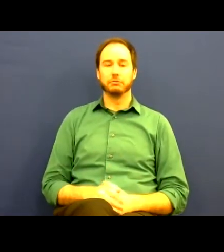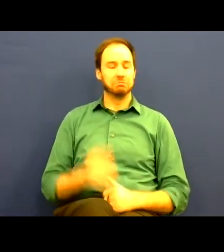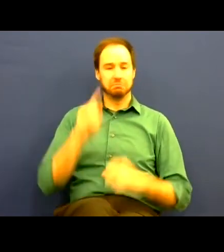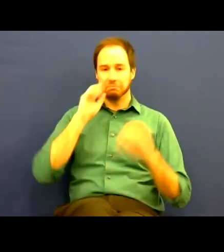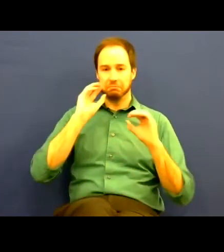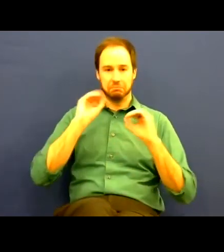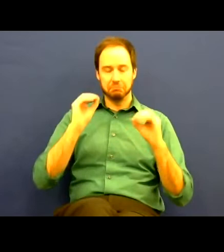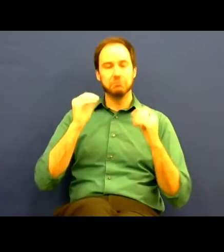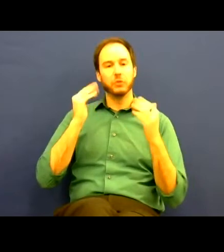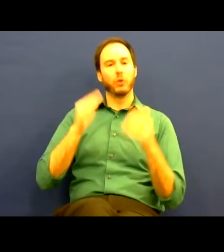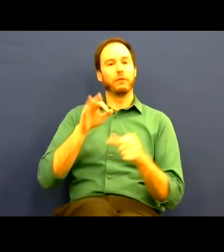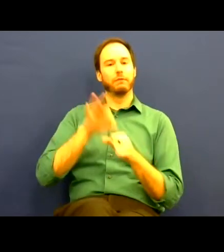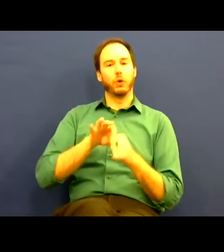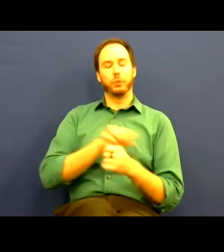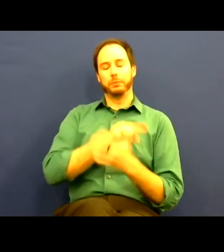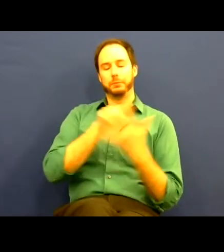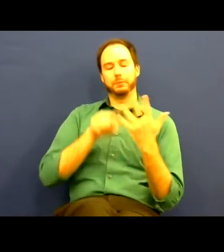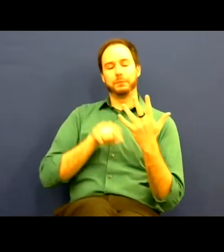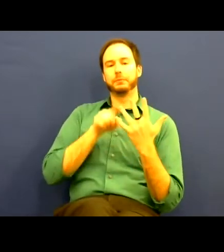Hearing none, please call the roll.